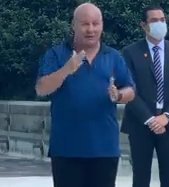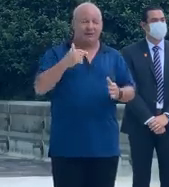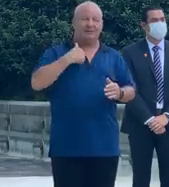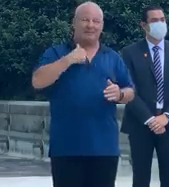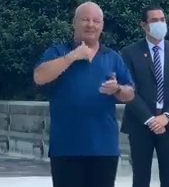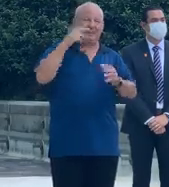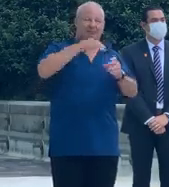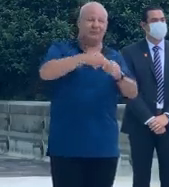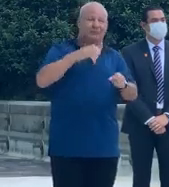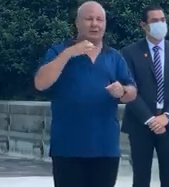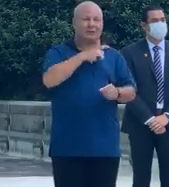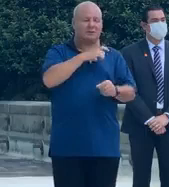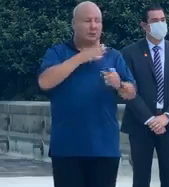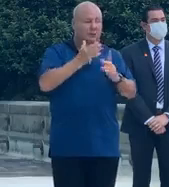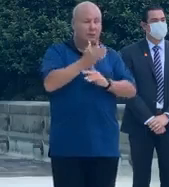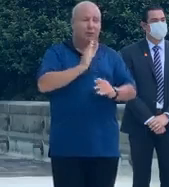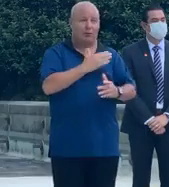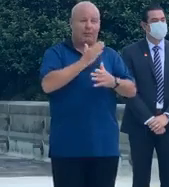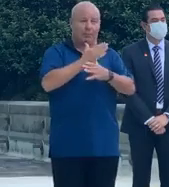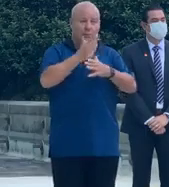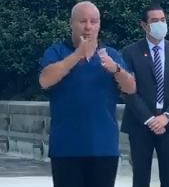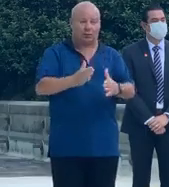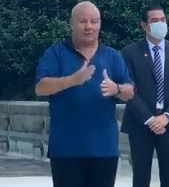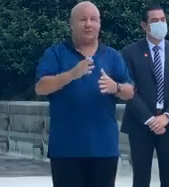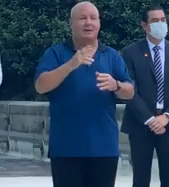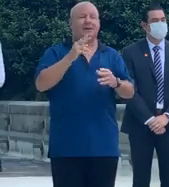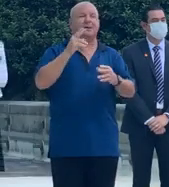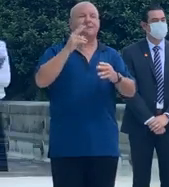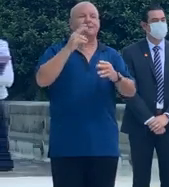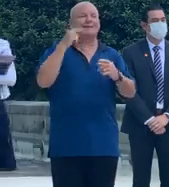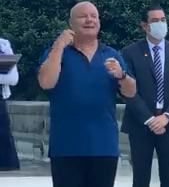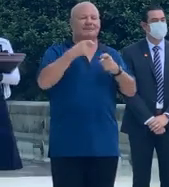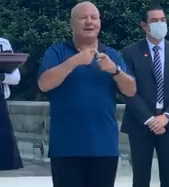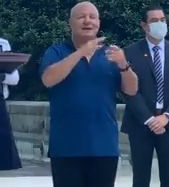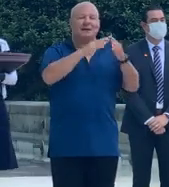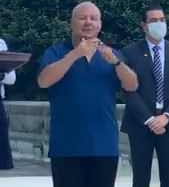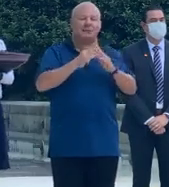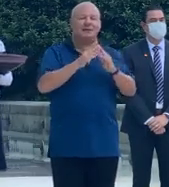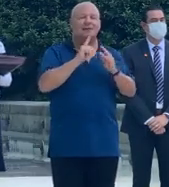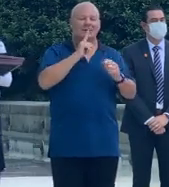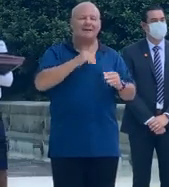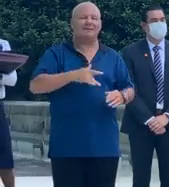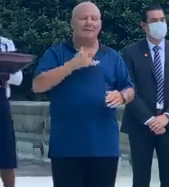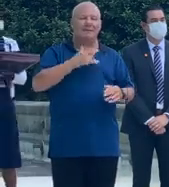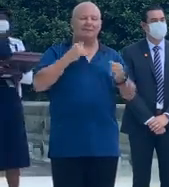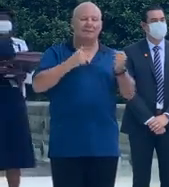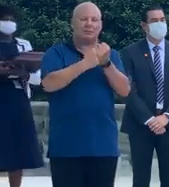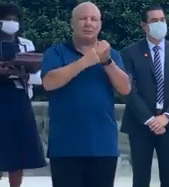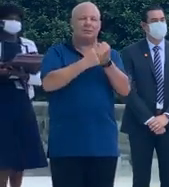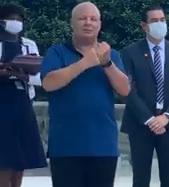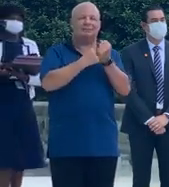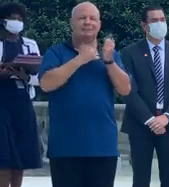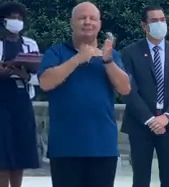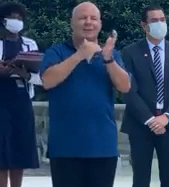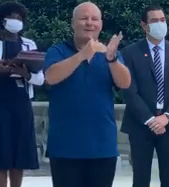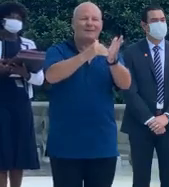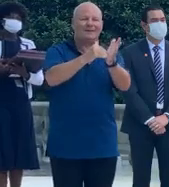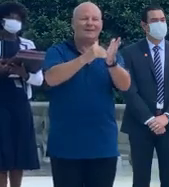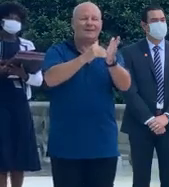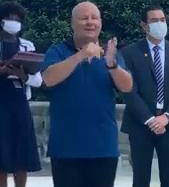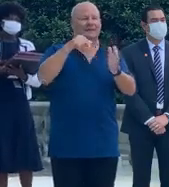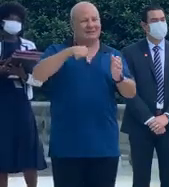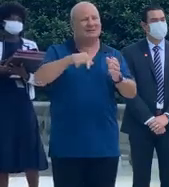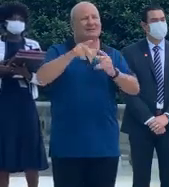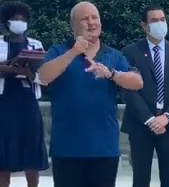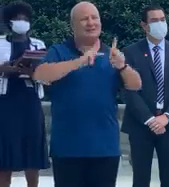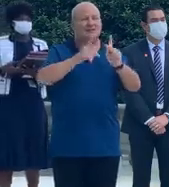that the Hispanic community has felt that they've really been supported. So often this has been a population that has felt, you know, a